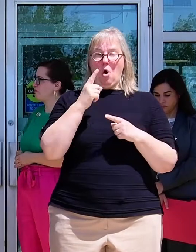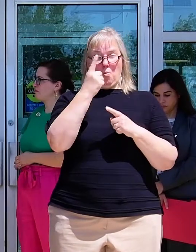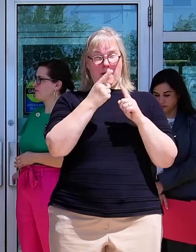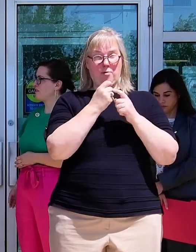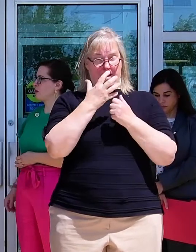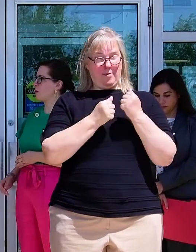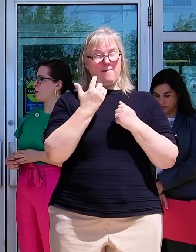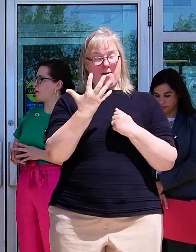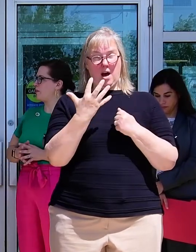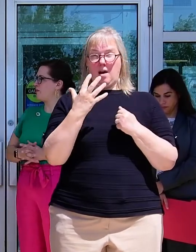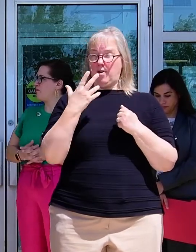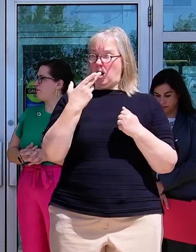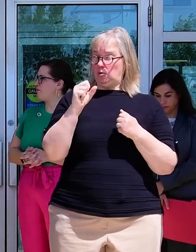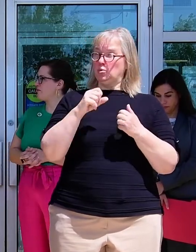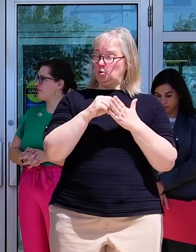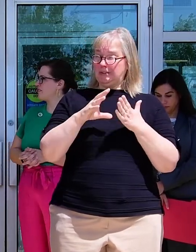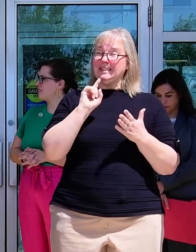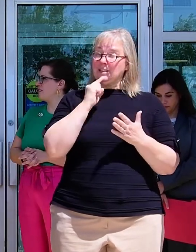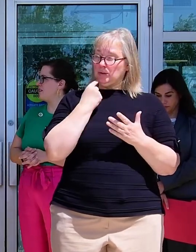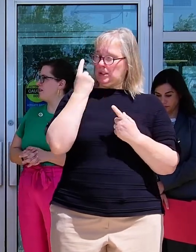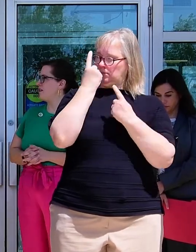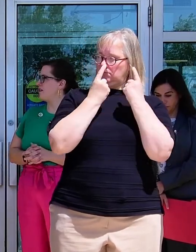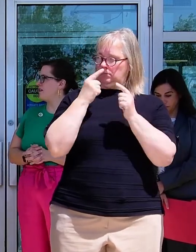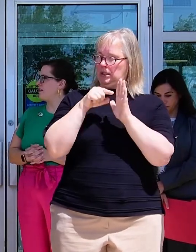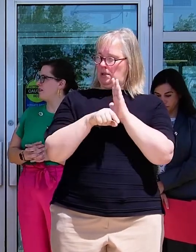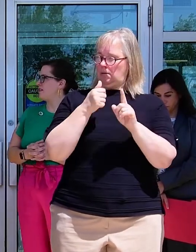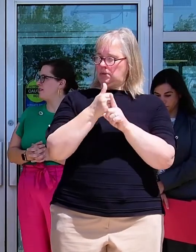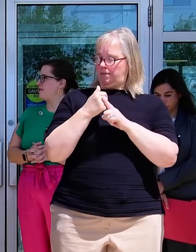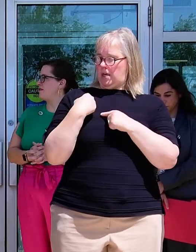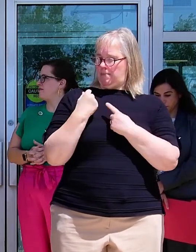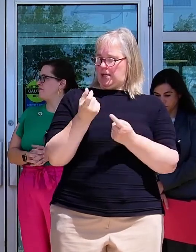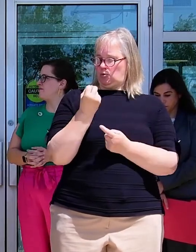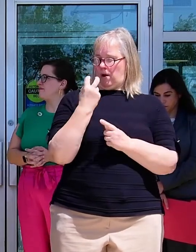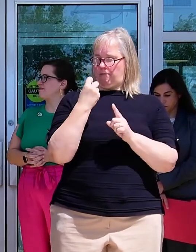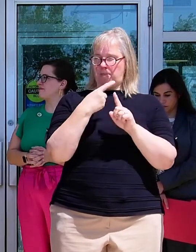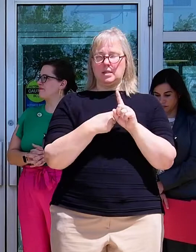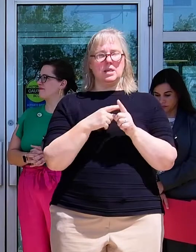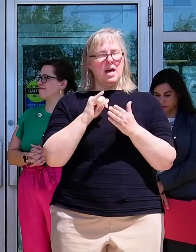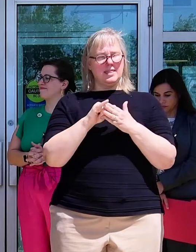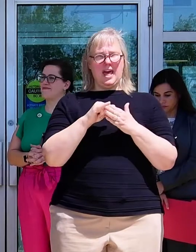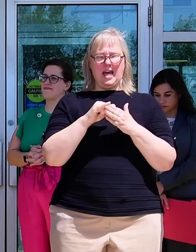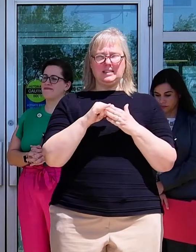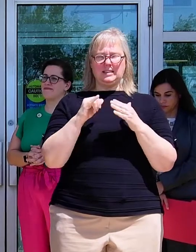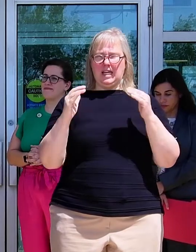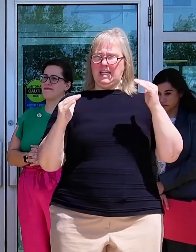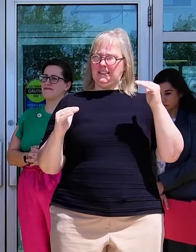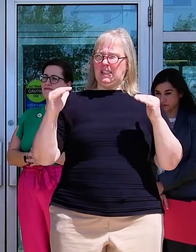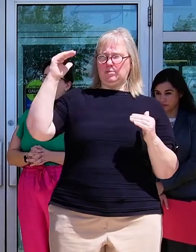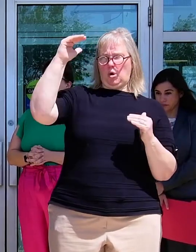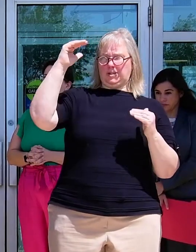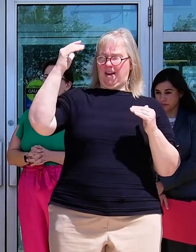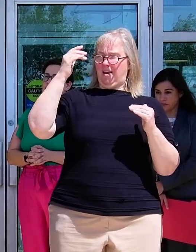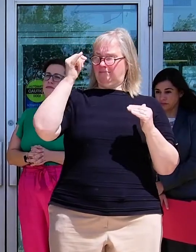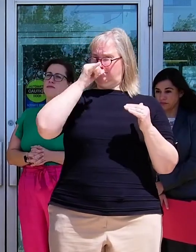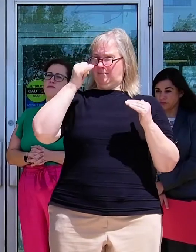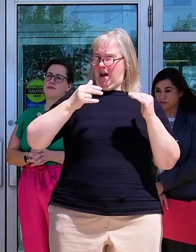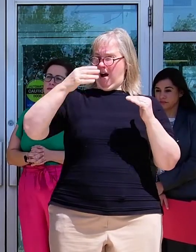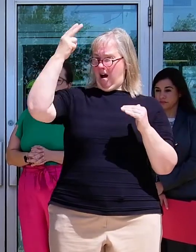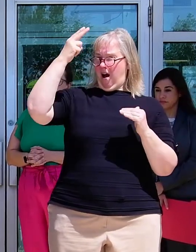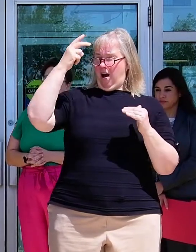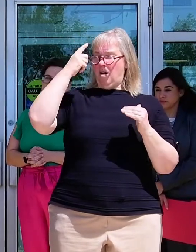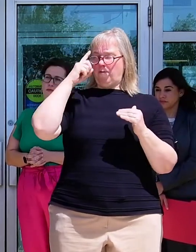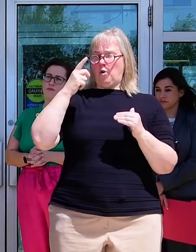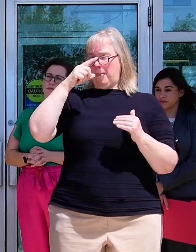seriously considered suicide in the past 12 months, and this was disproportionately high for Black